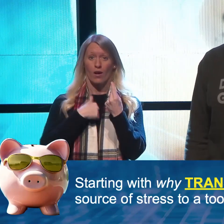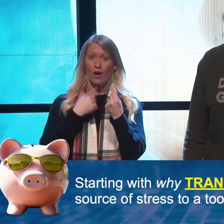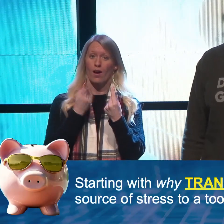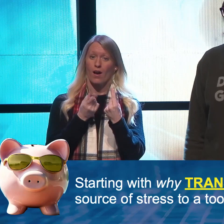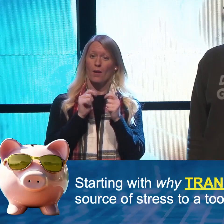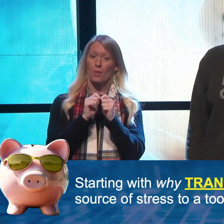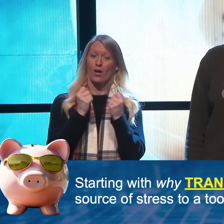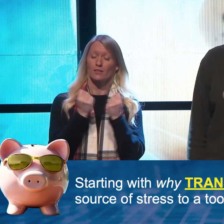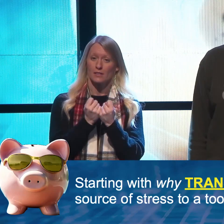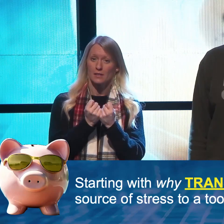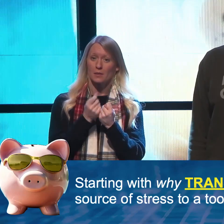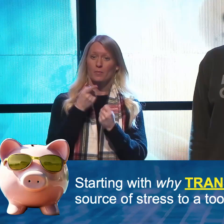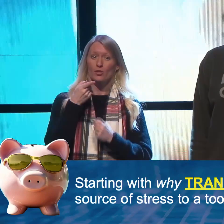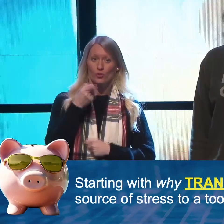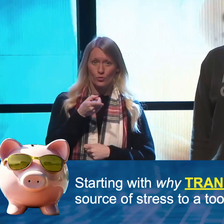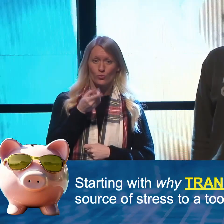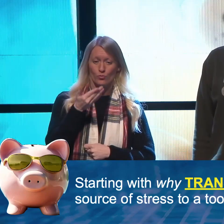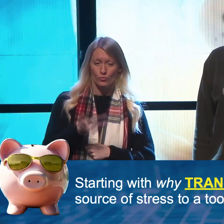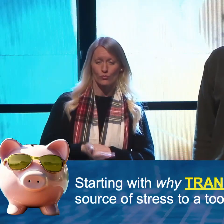team you.